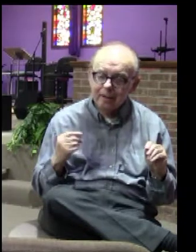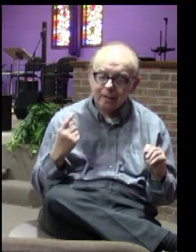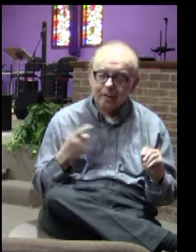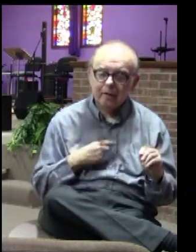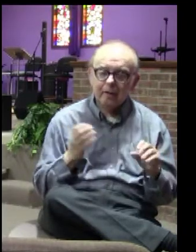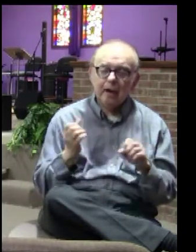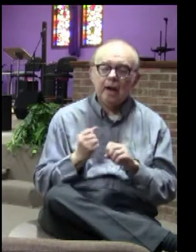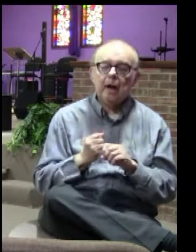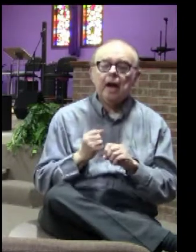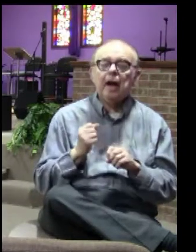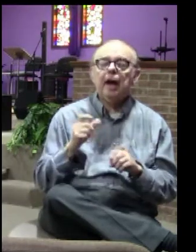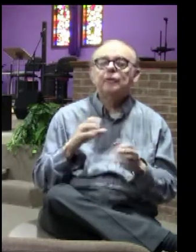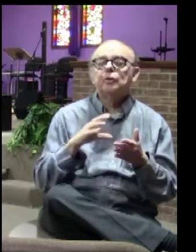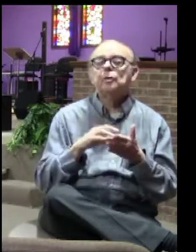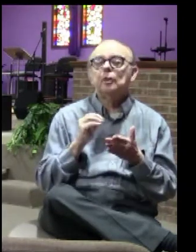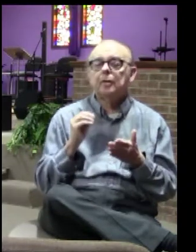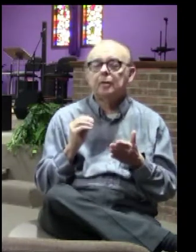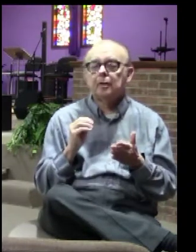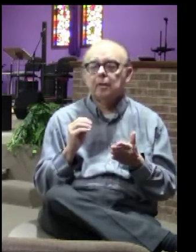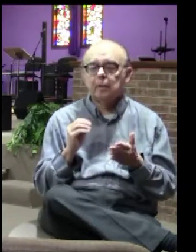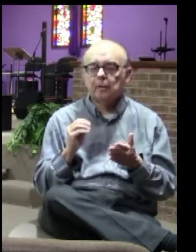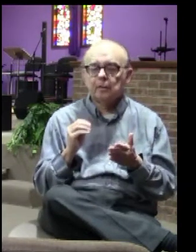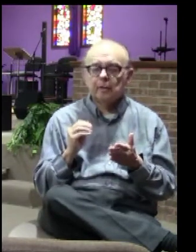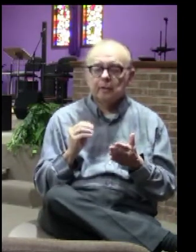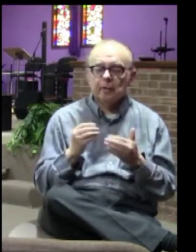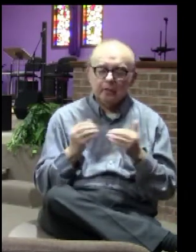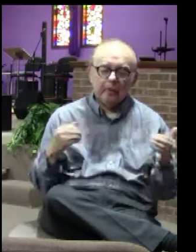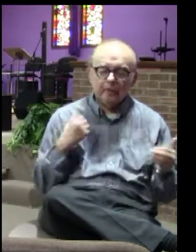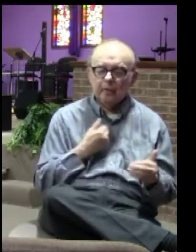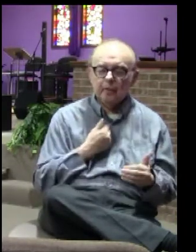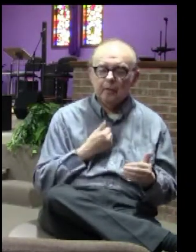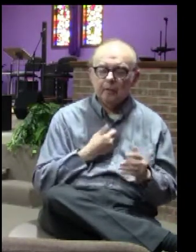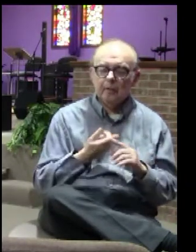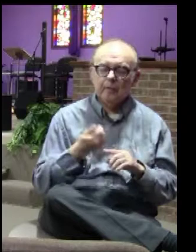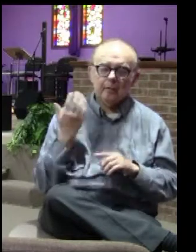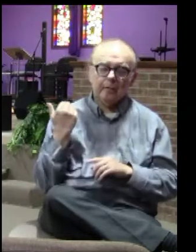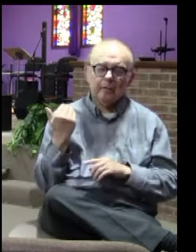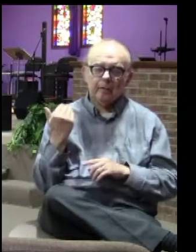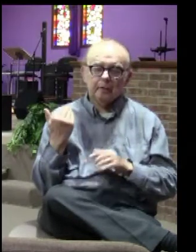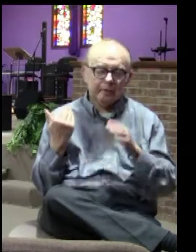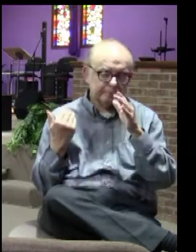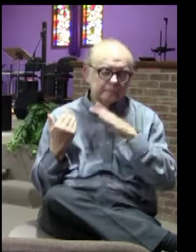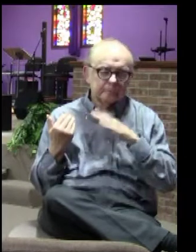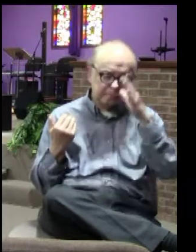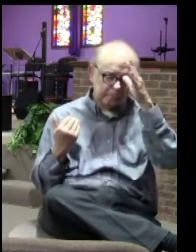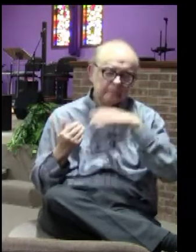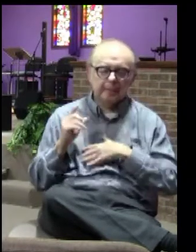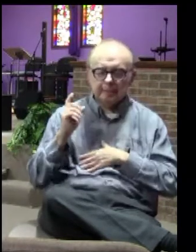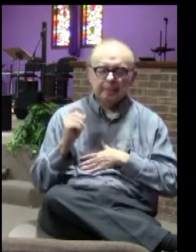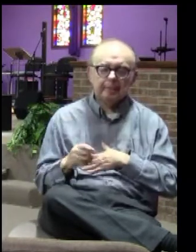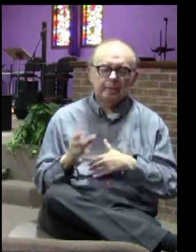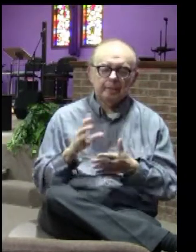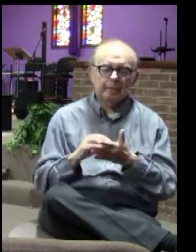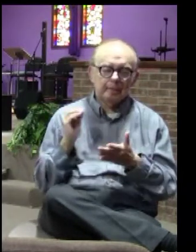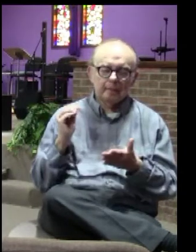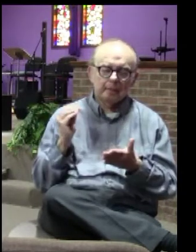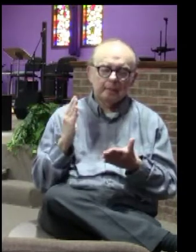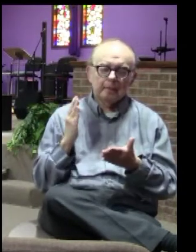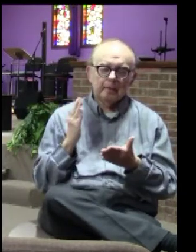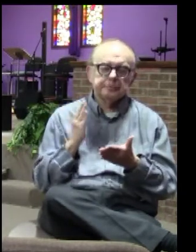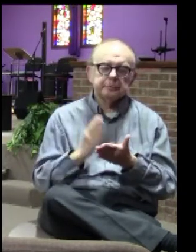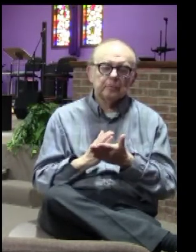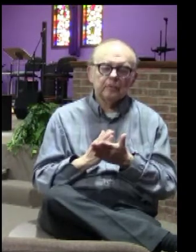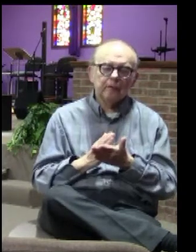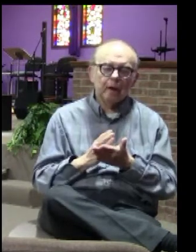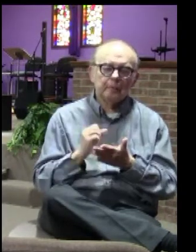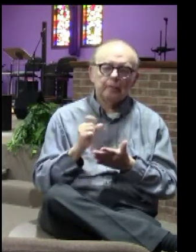We've got to learn. In separating ourselves from the past, ladies and gentlemen, you've got to learn to stop the